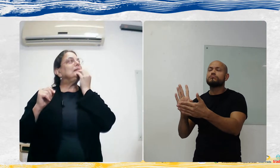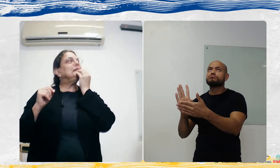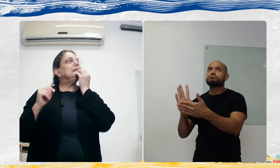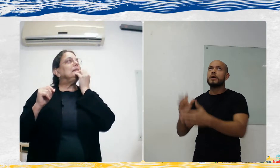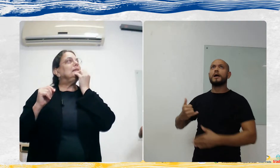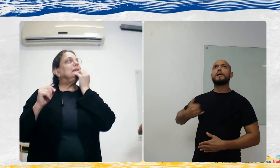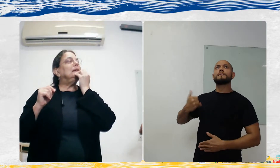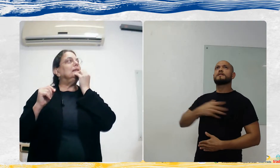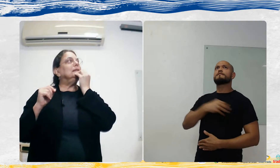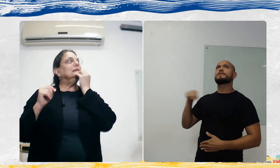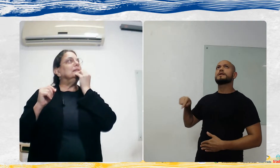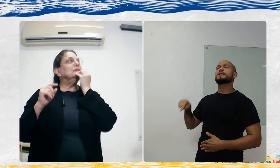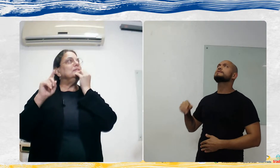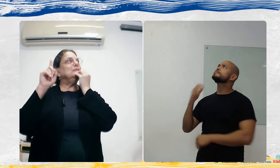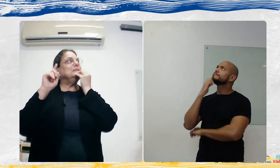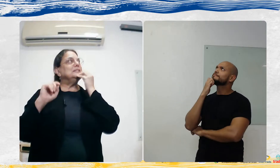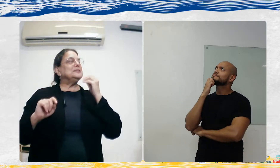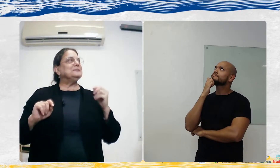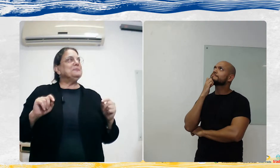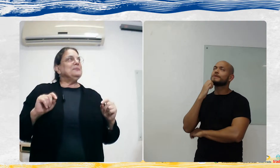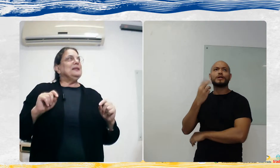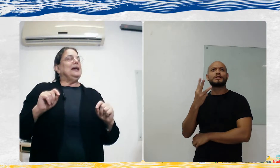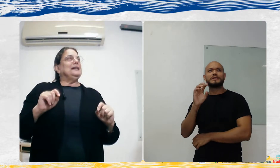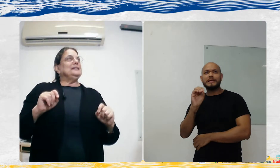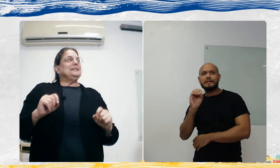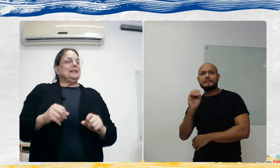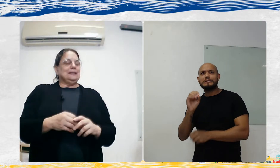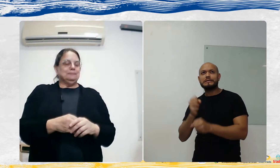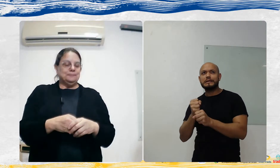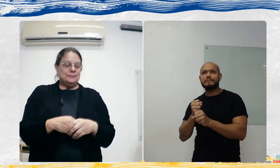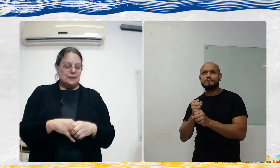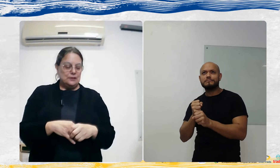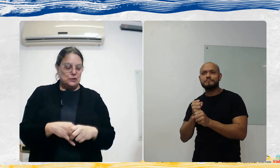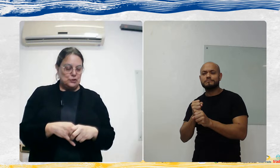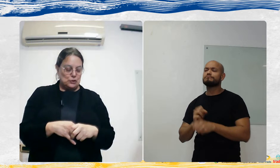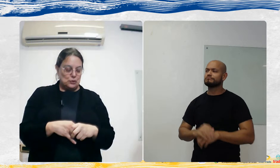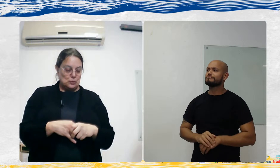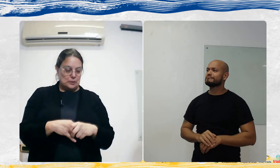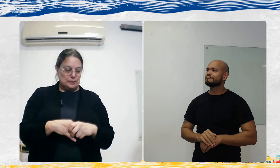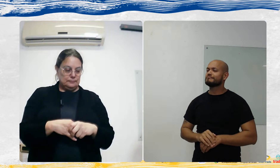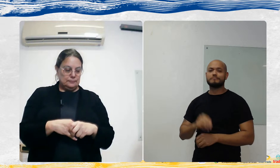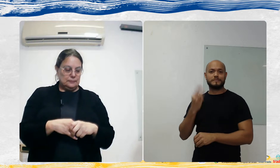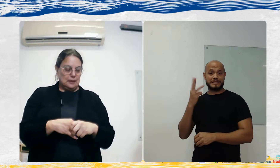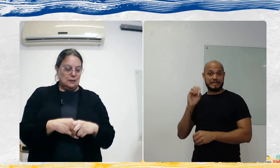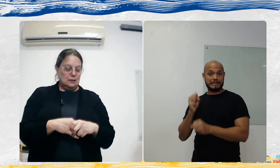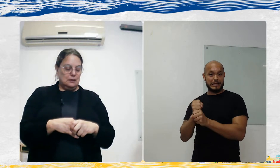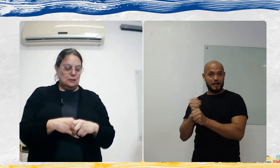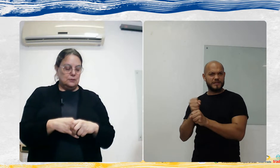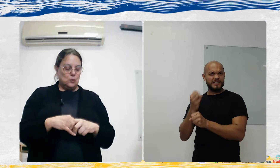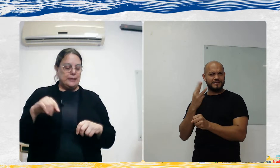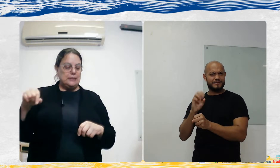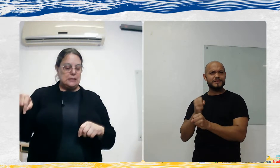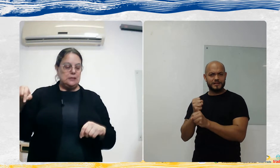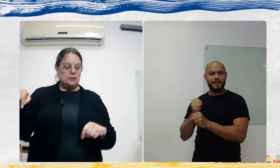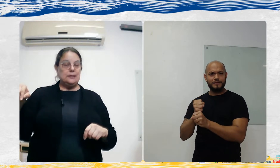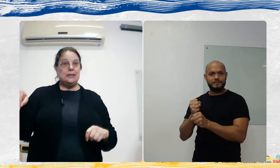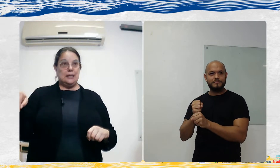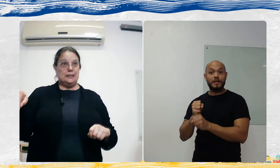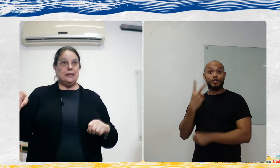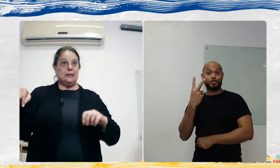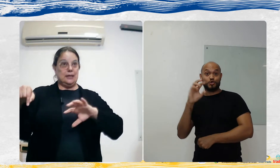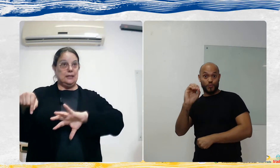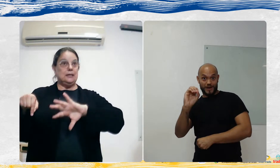daughter? 32 years. And so 20 years